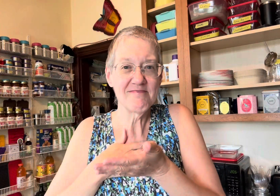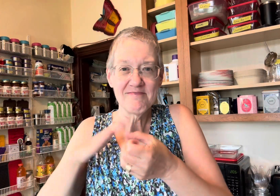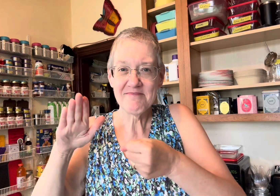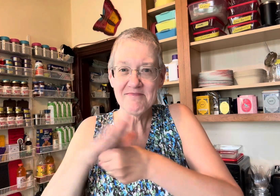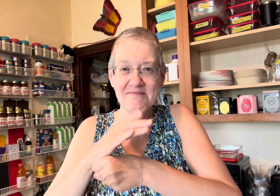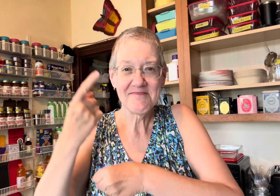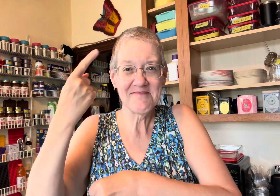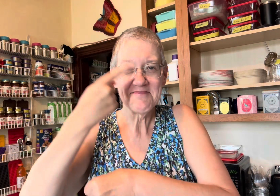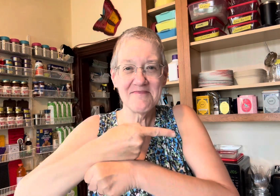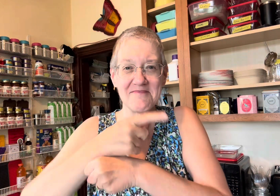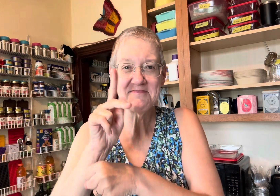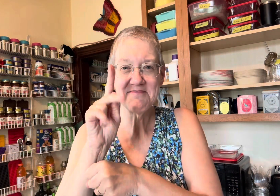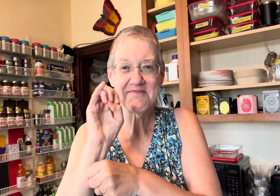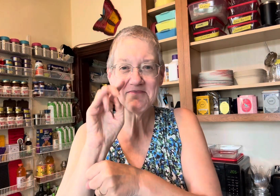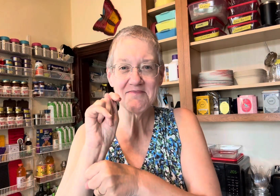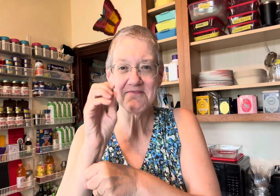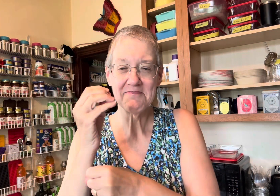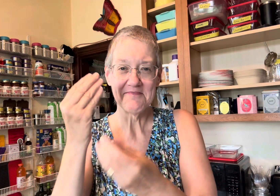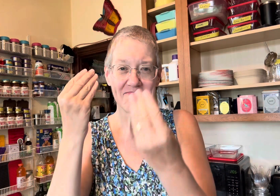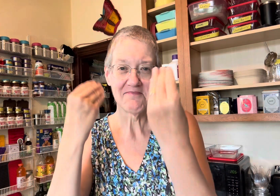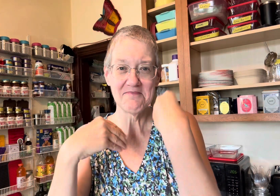And that's my full day of keto eating.